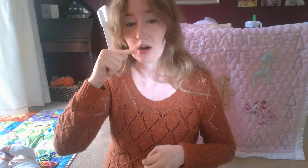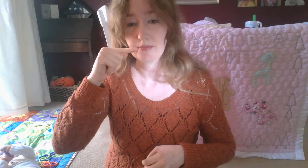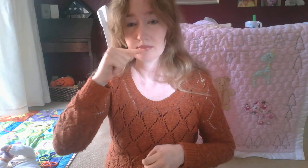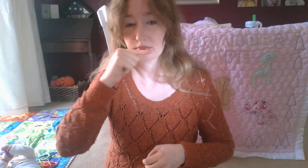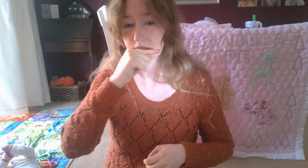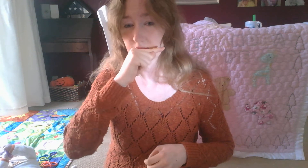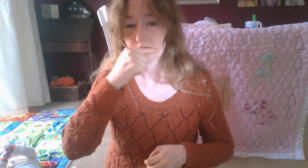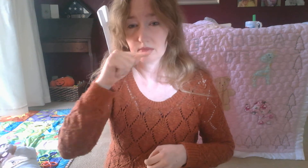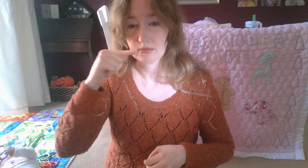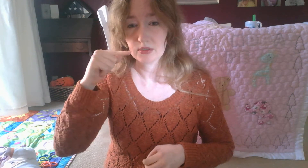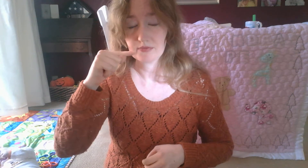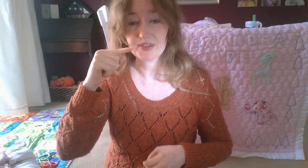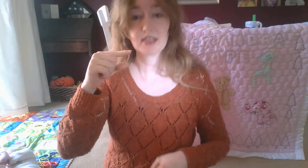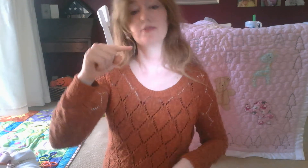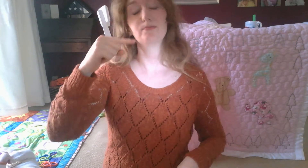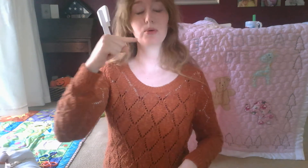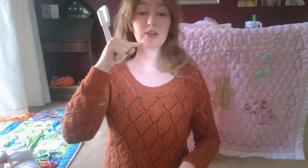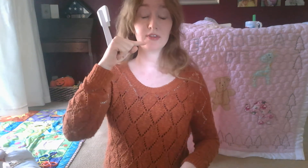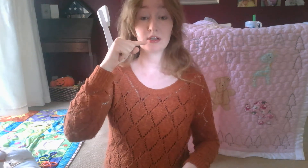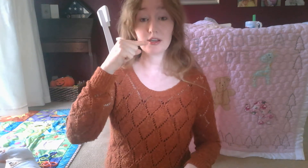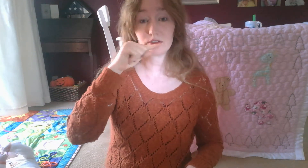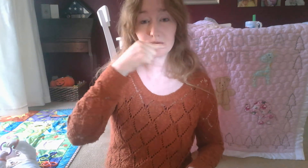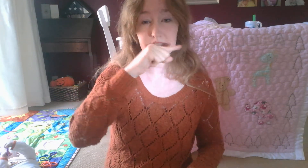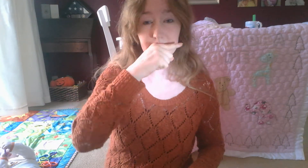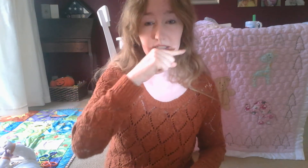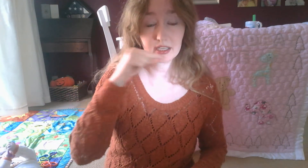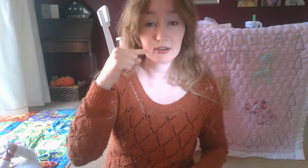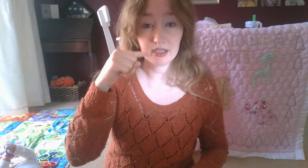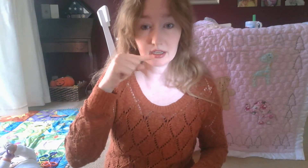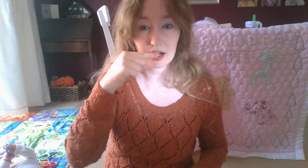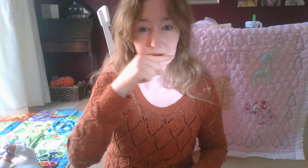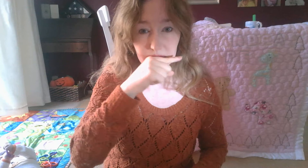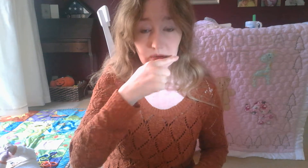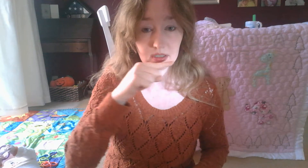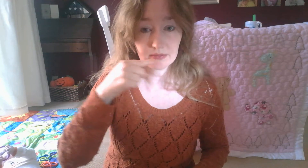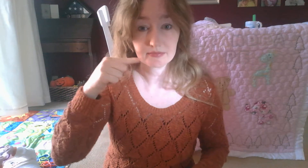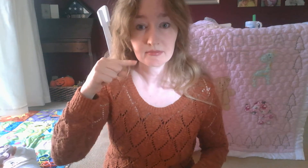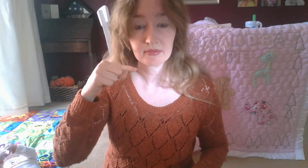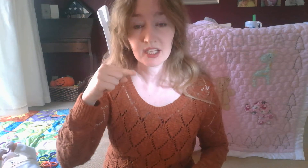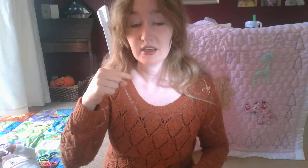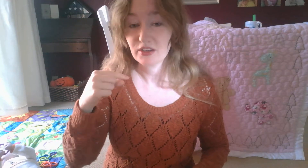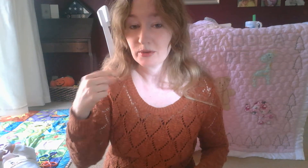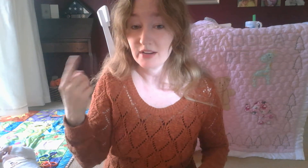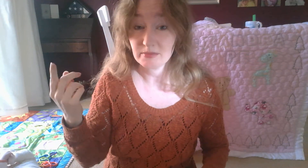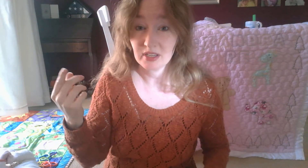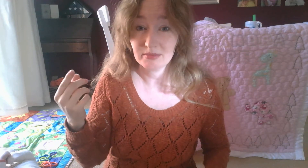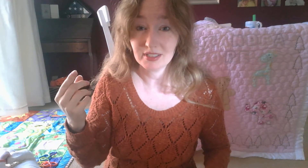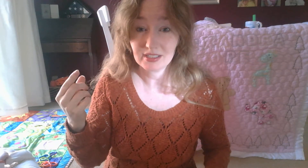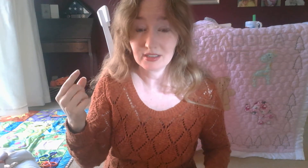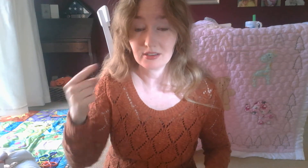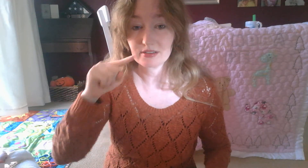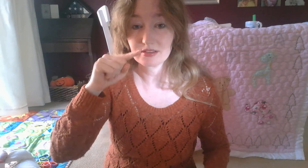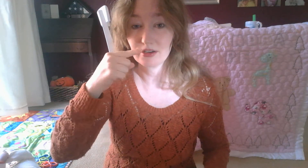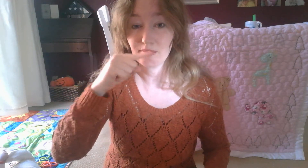Corn. You take your pointer finger and you twist it like you're eating a cob of corn. You don't have to mind eating. You can just go.